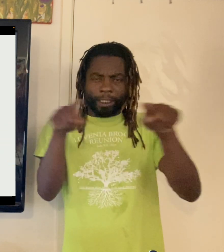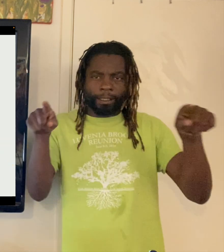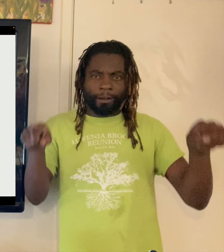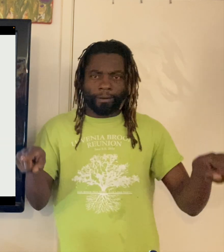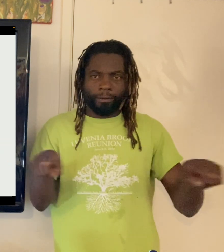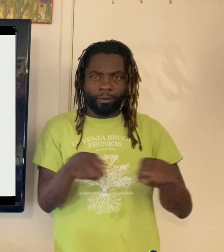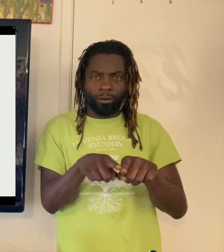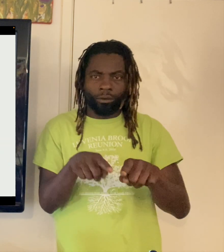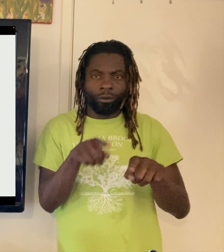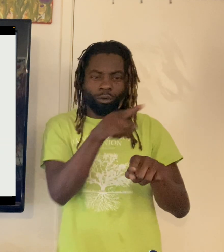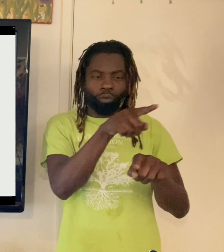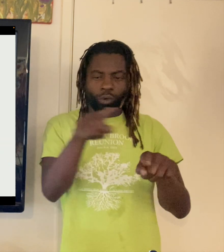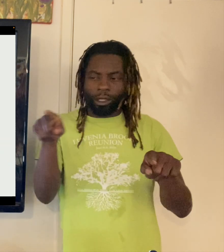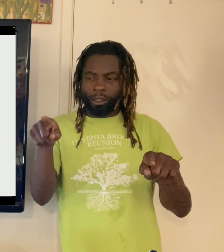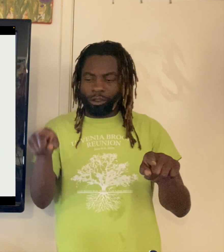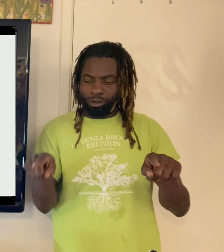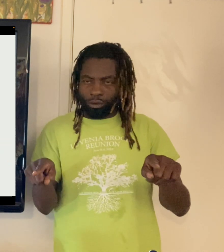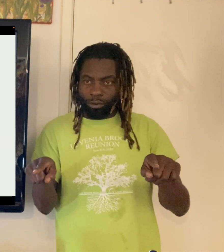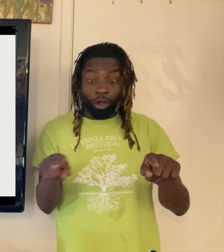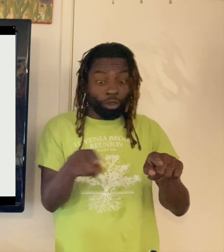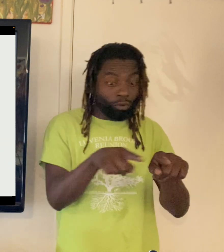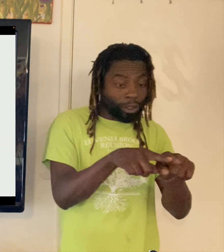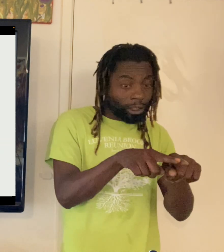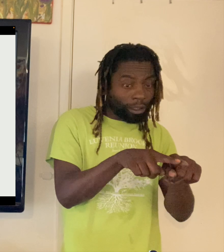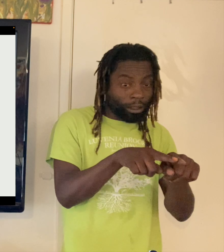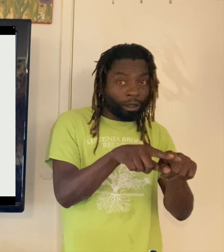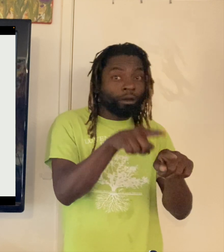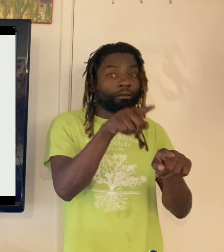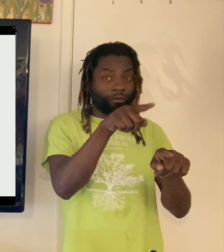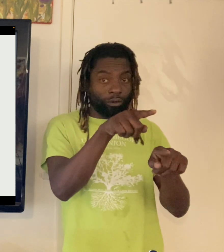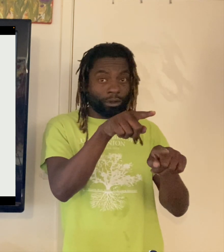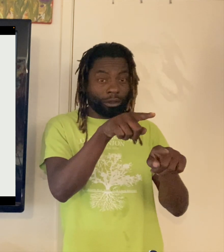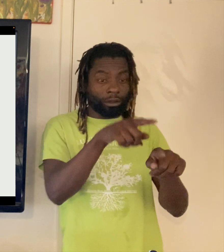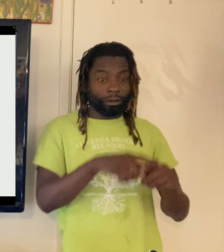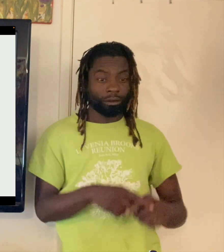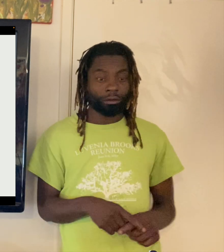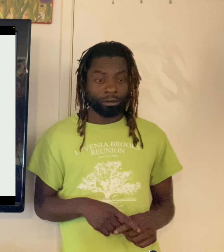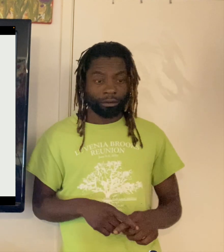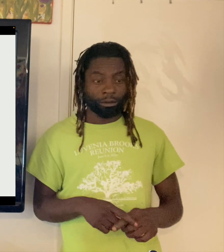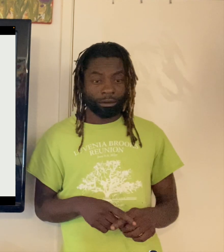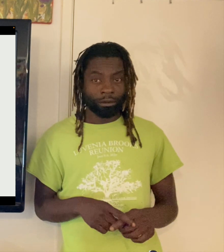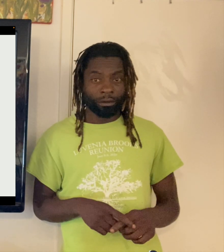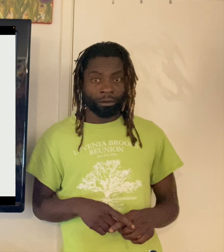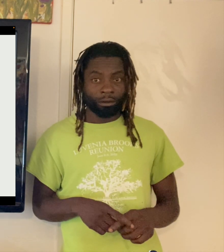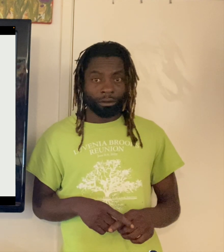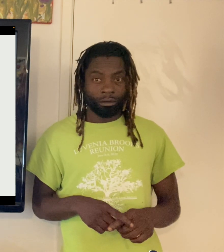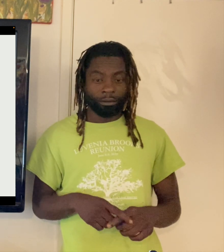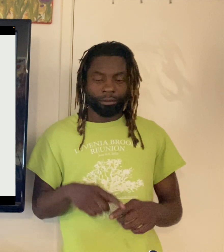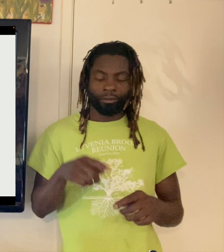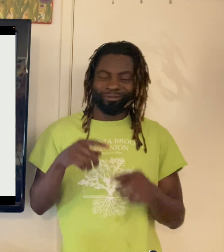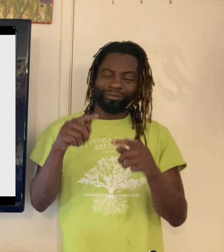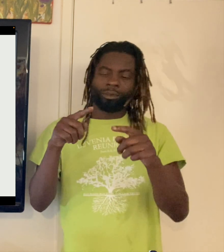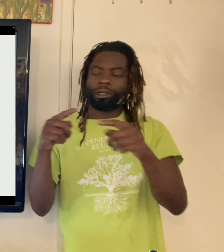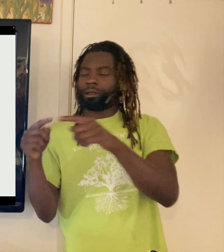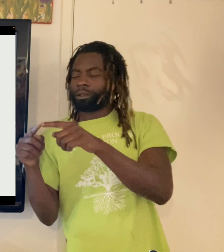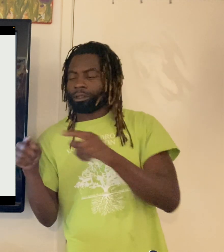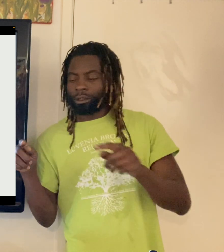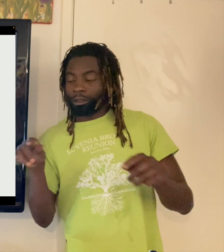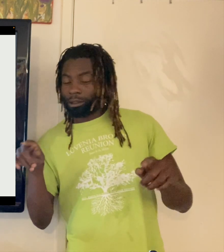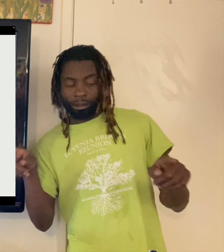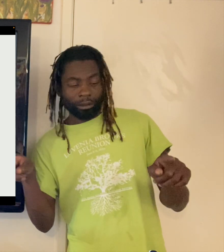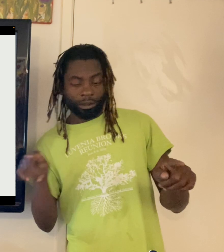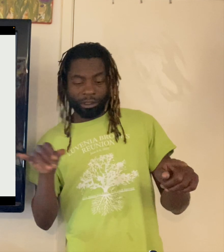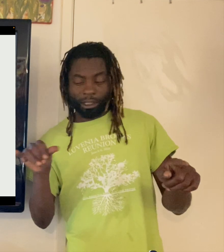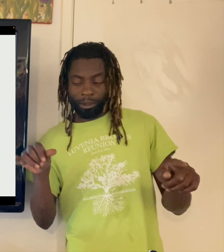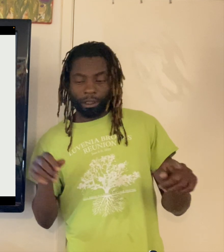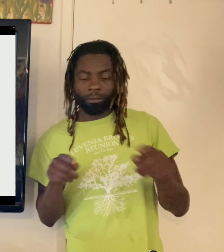Rectangle has 4 sides. 1, 2, 3, 4, but the sides are